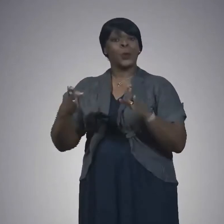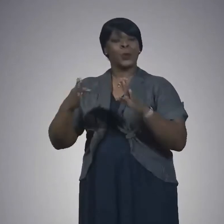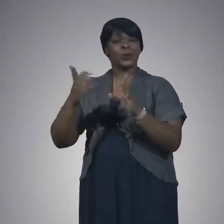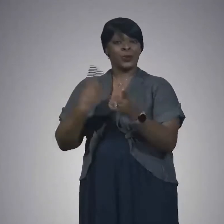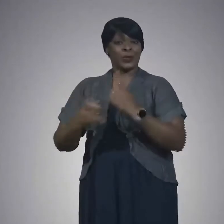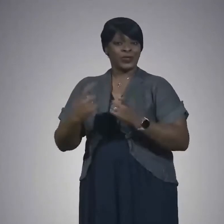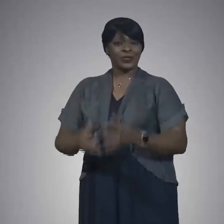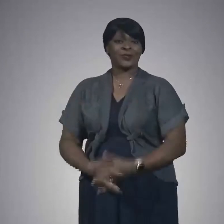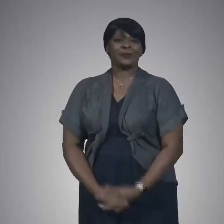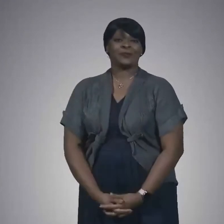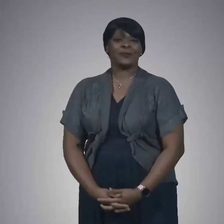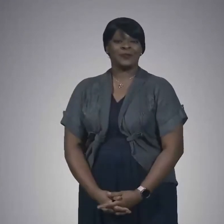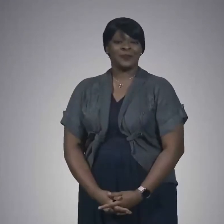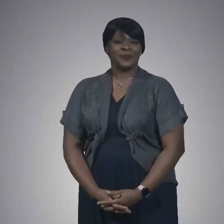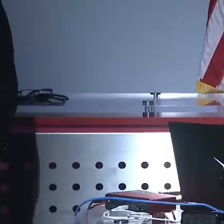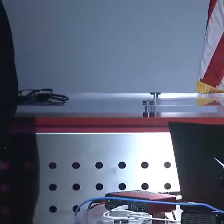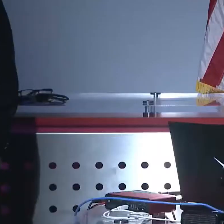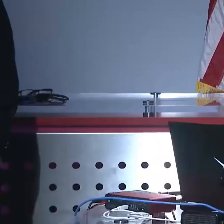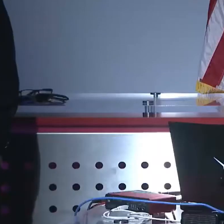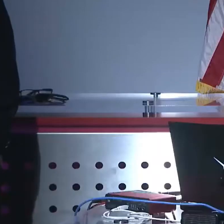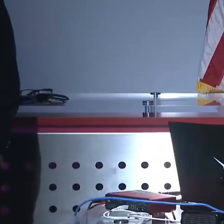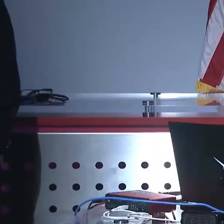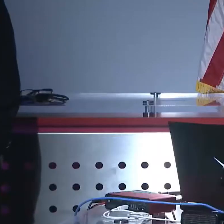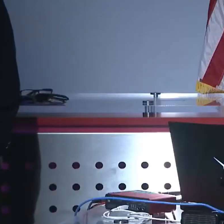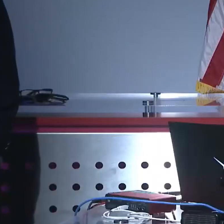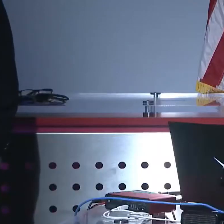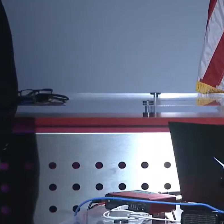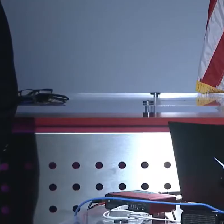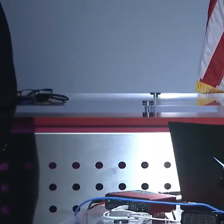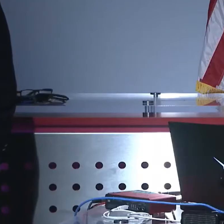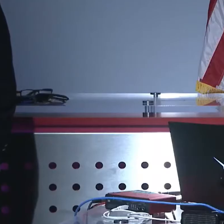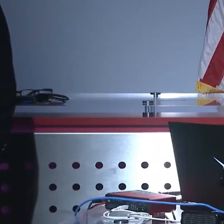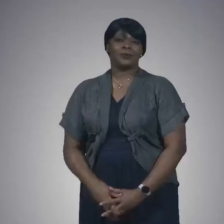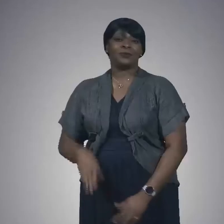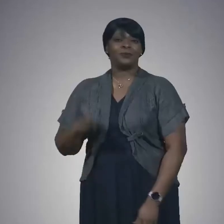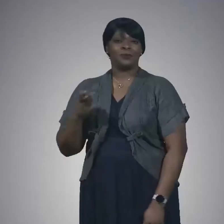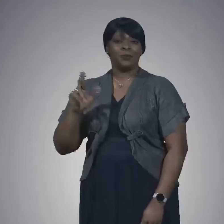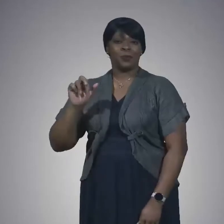the questions. Fred Broders, Local 24.